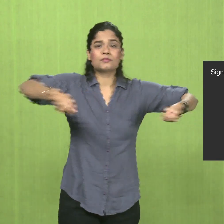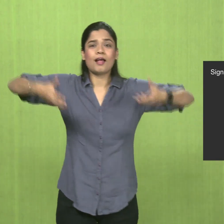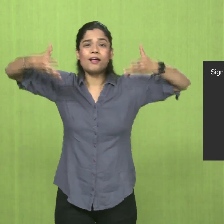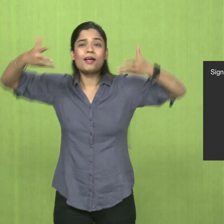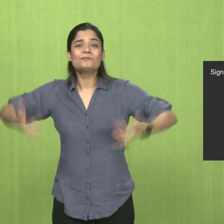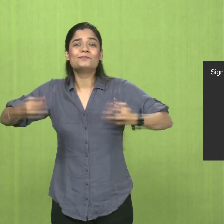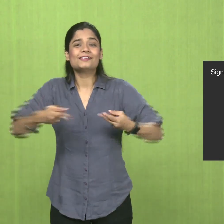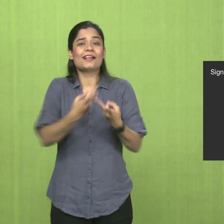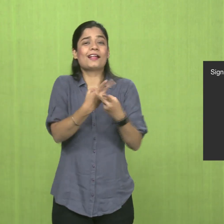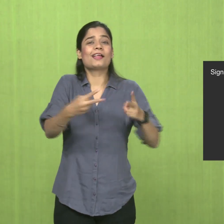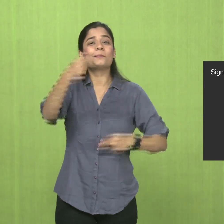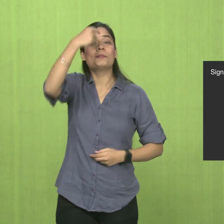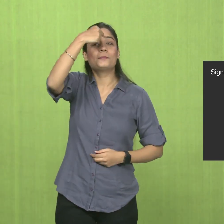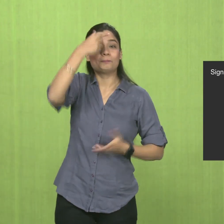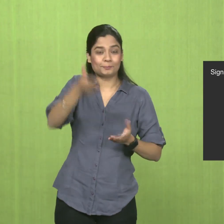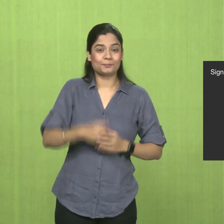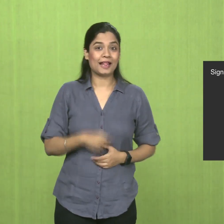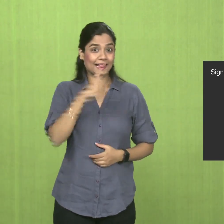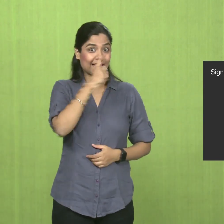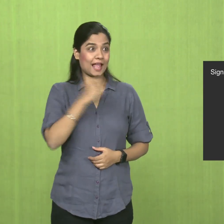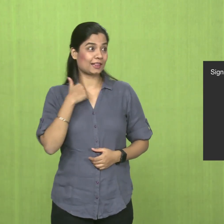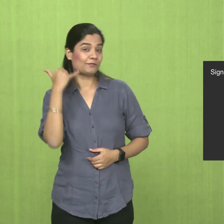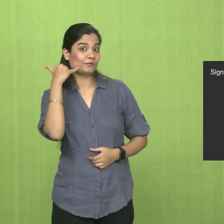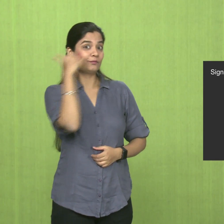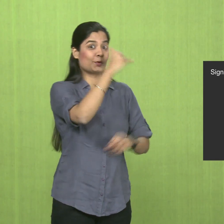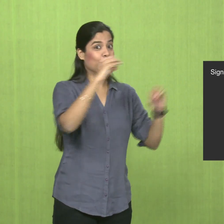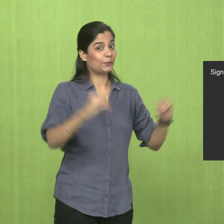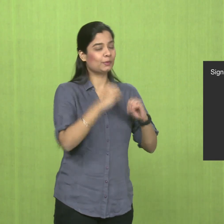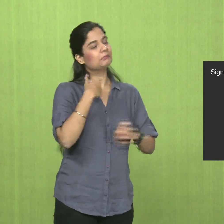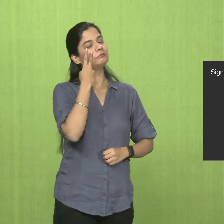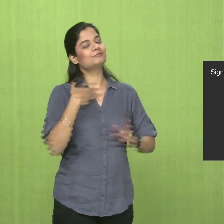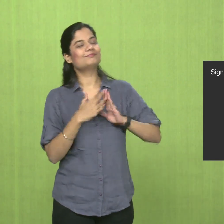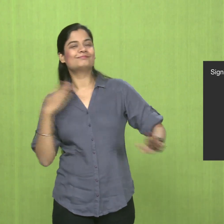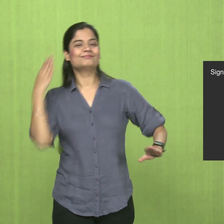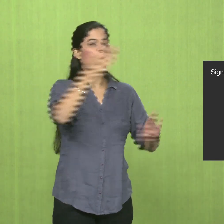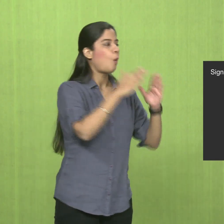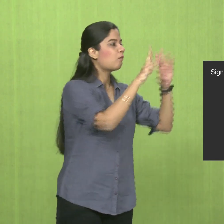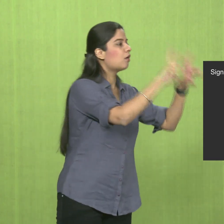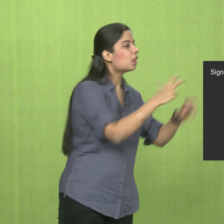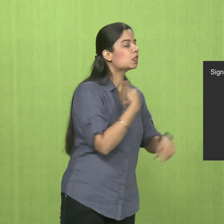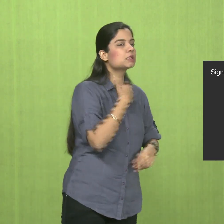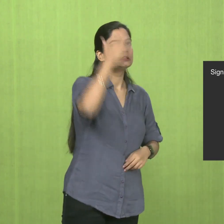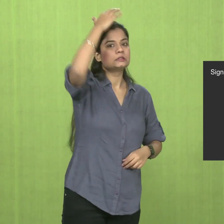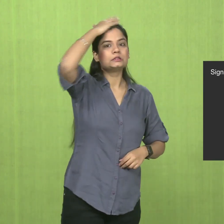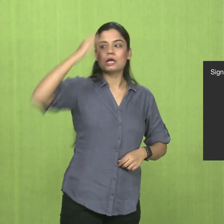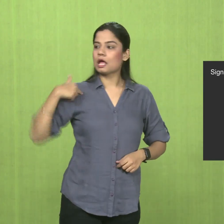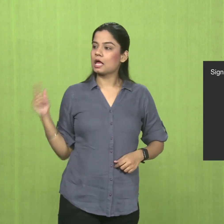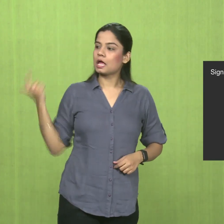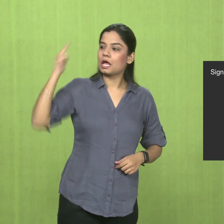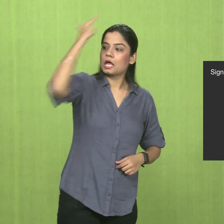train, then would be a wastage of time and energy. So important to call them in advance and check if they're available